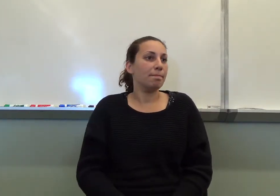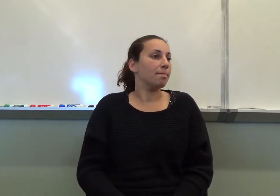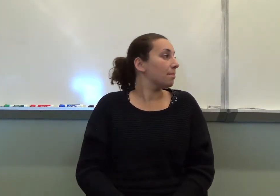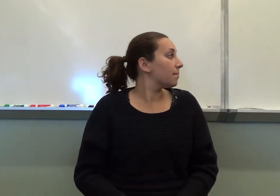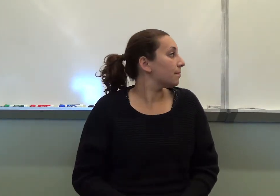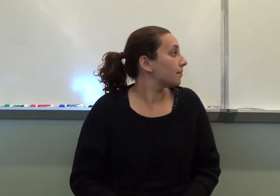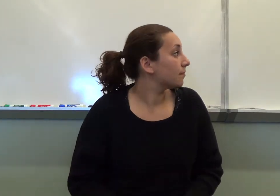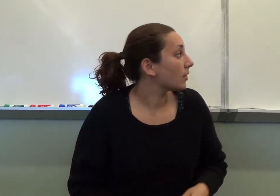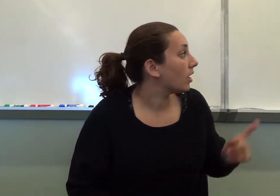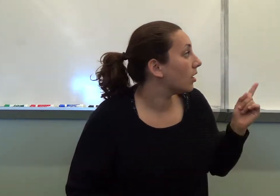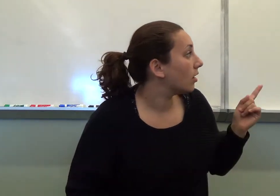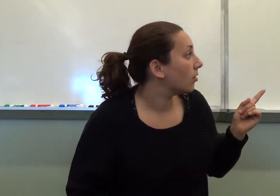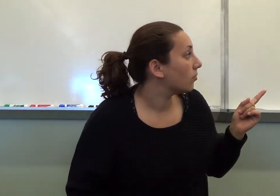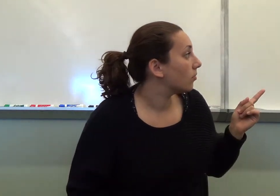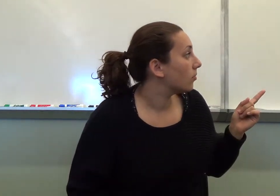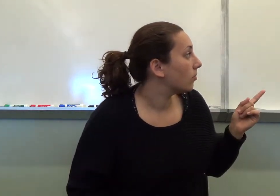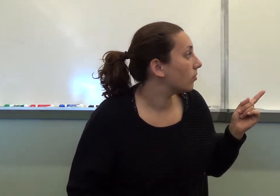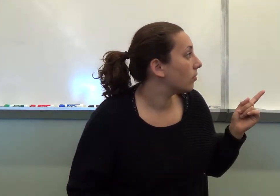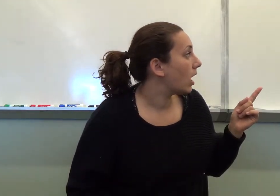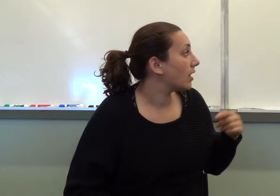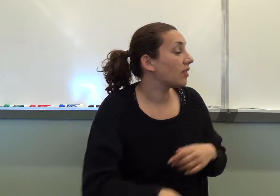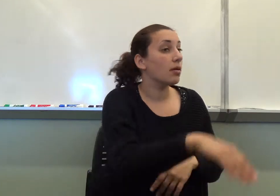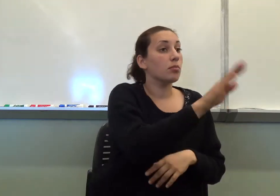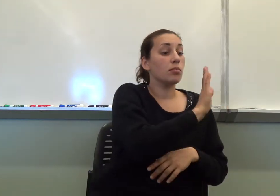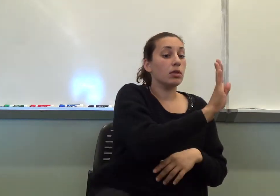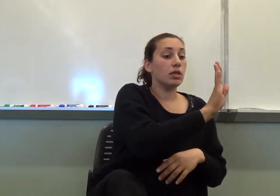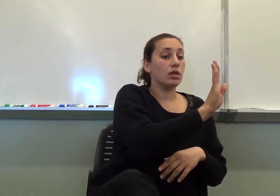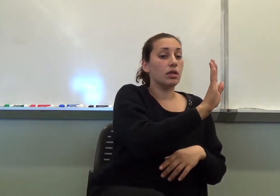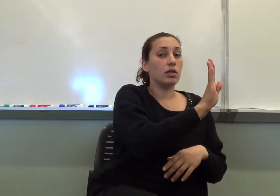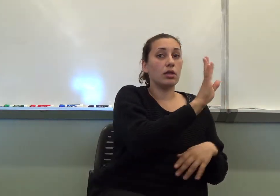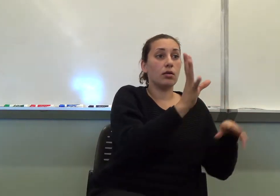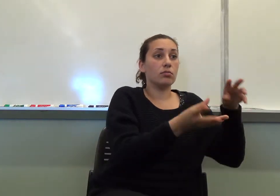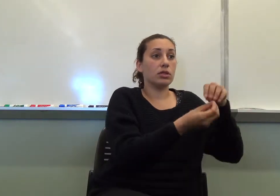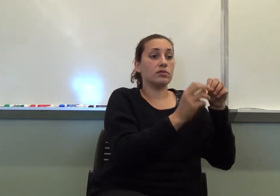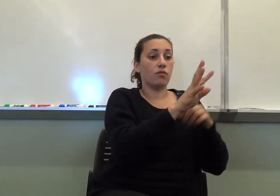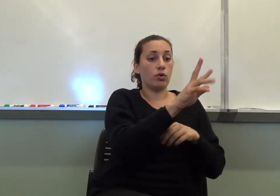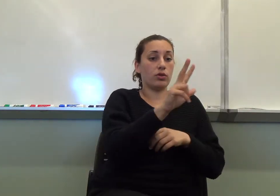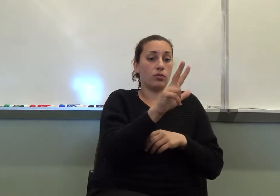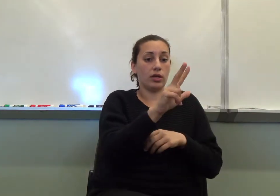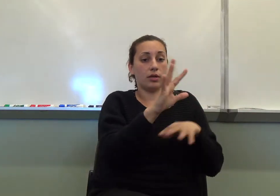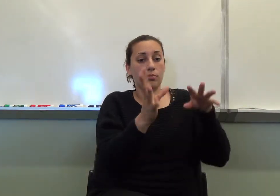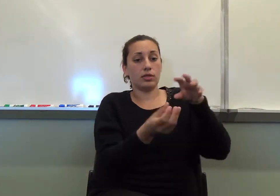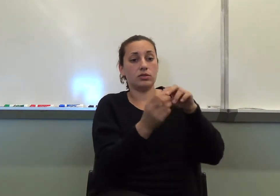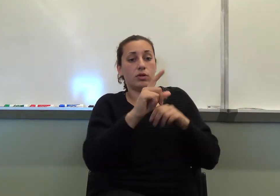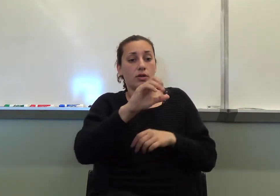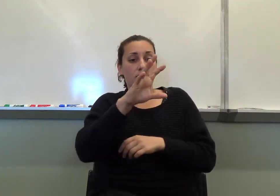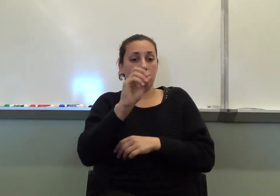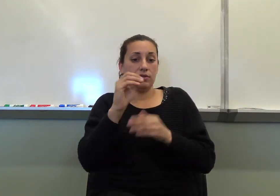B plus 43 plus 50 is 180. And again, adding them